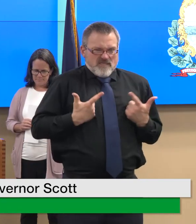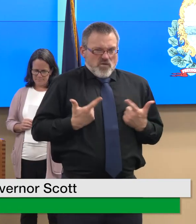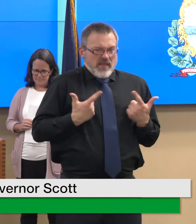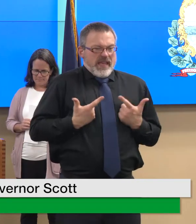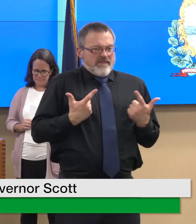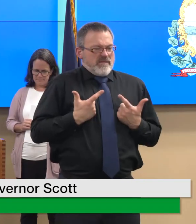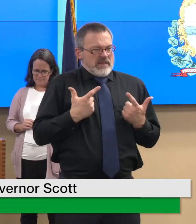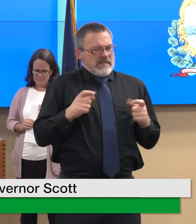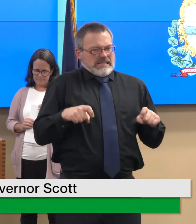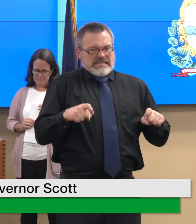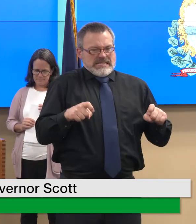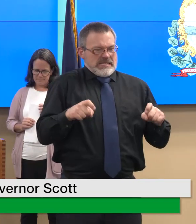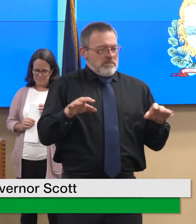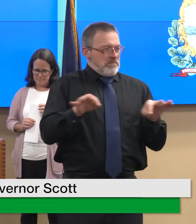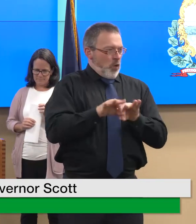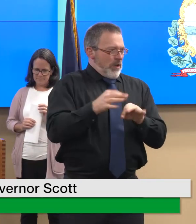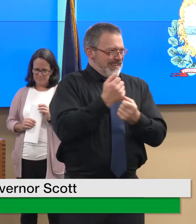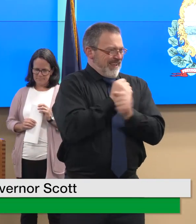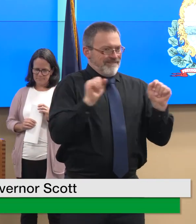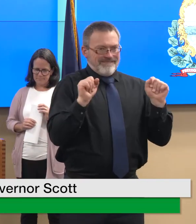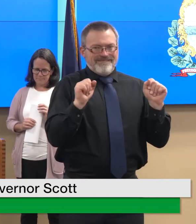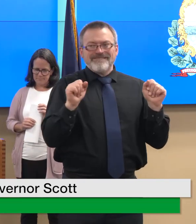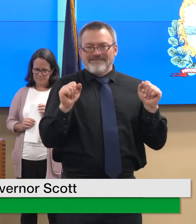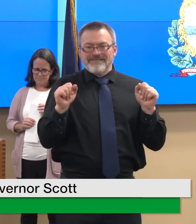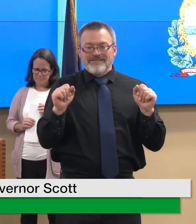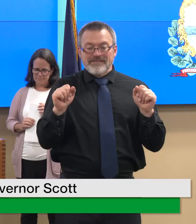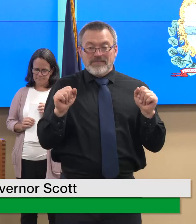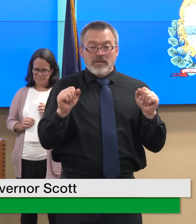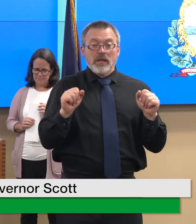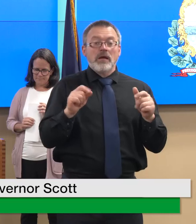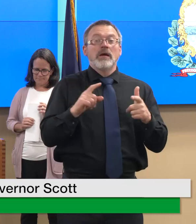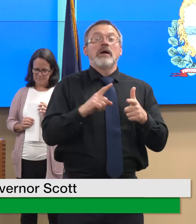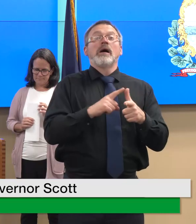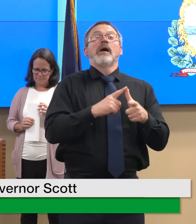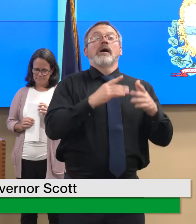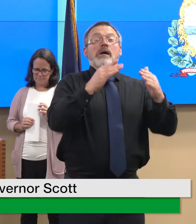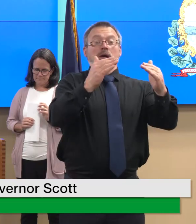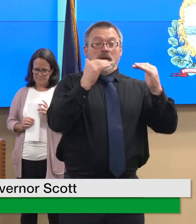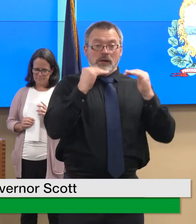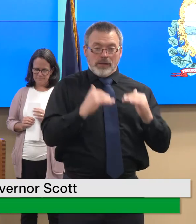safety aspect of it. But and then we can talk in the session about adaptation.